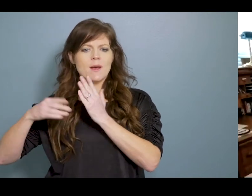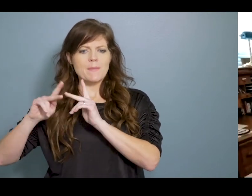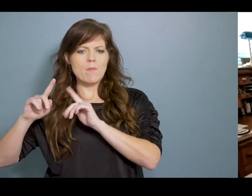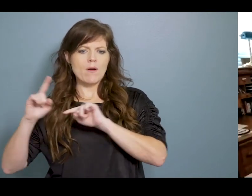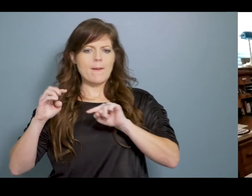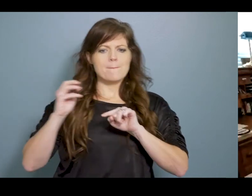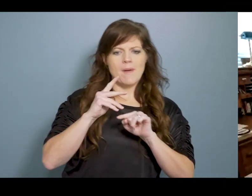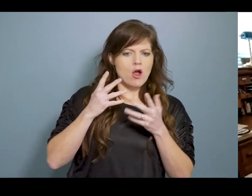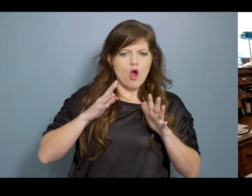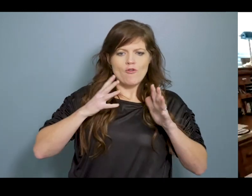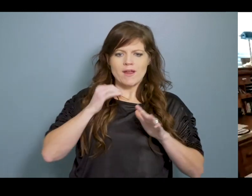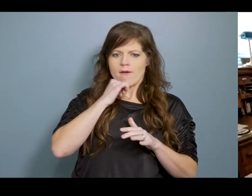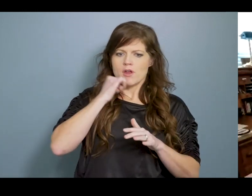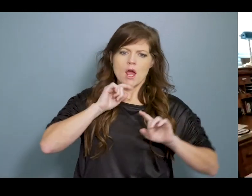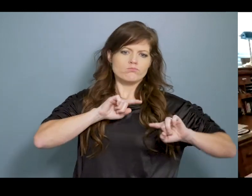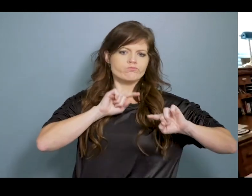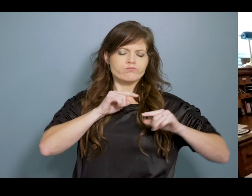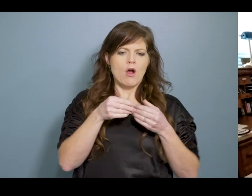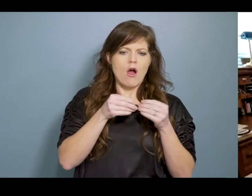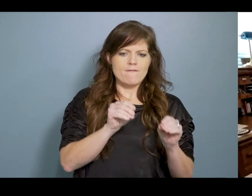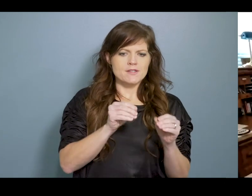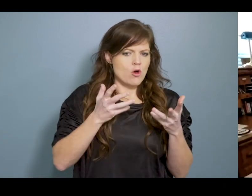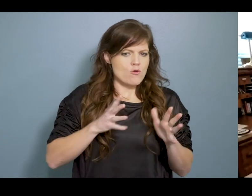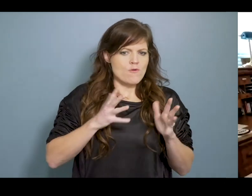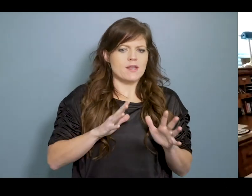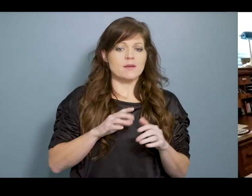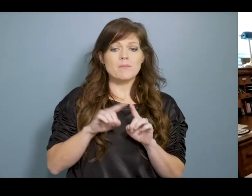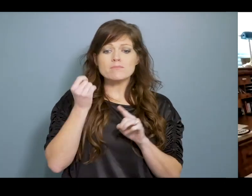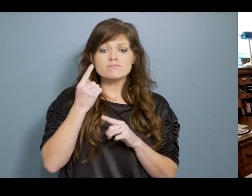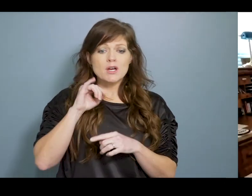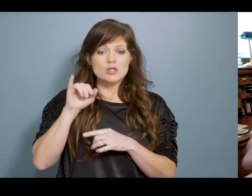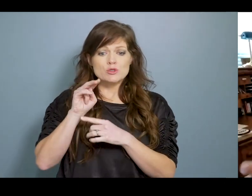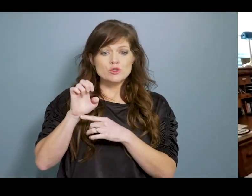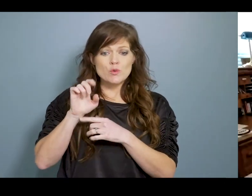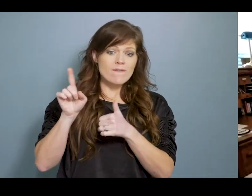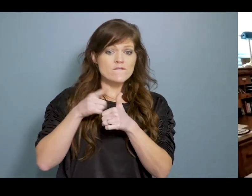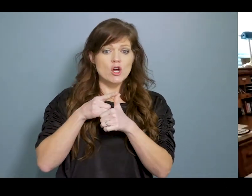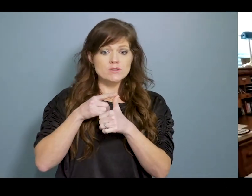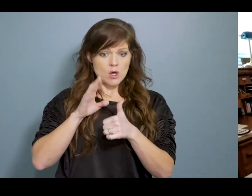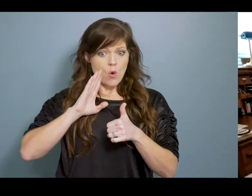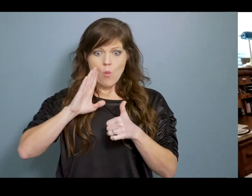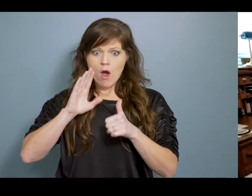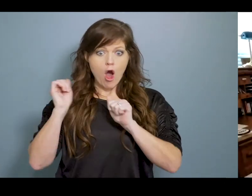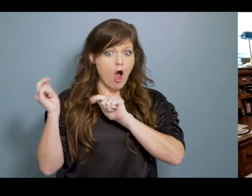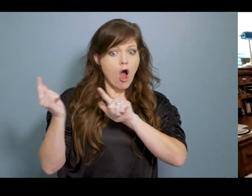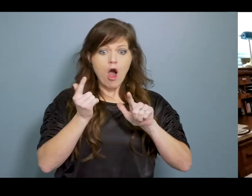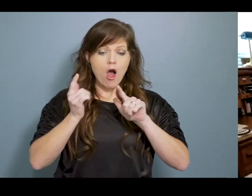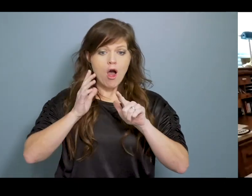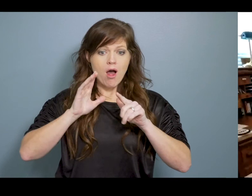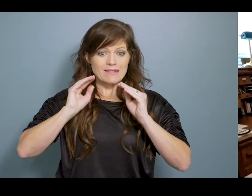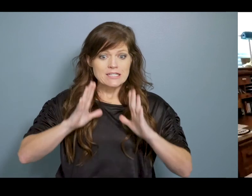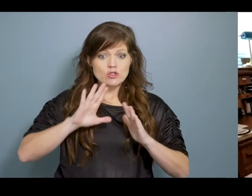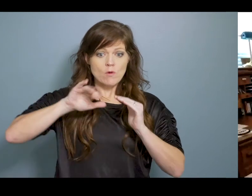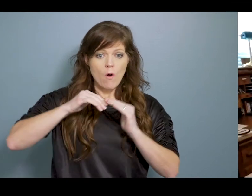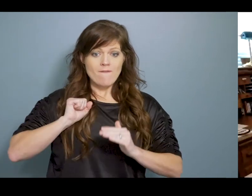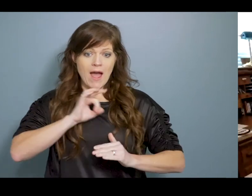do, as Craig just brought up, it won't be we're back June 1st. It will be a phasing in and a phasing out of everything we do. And